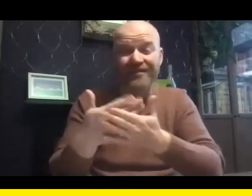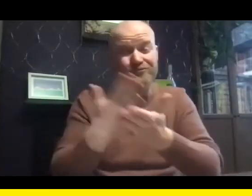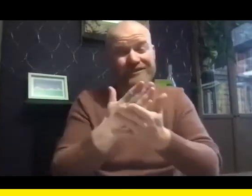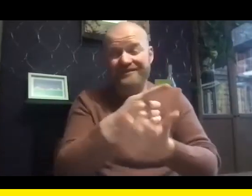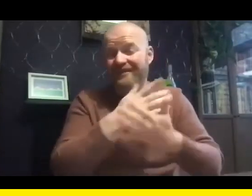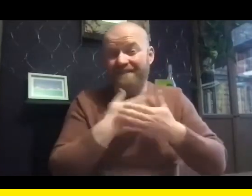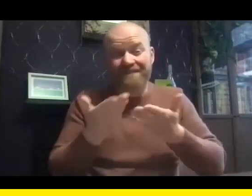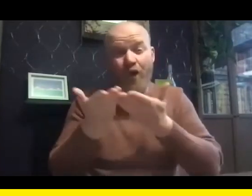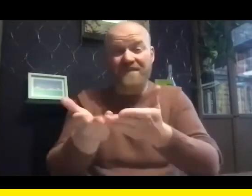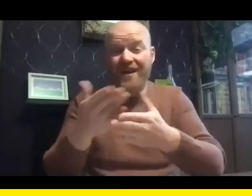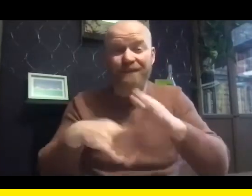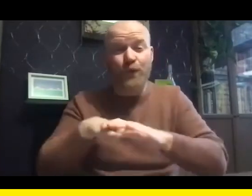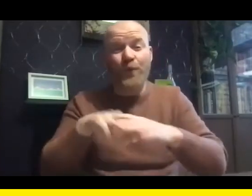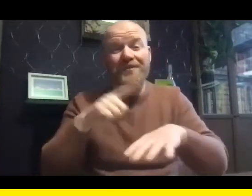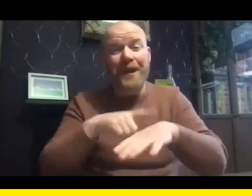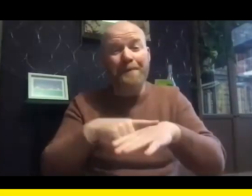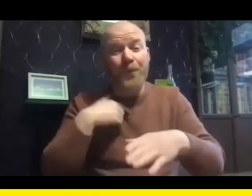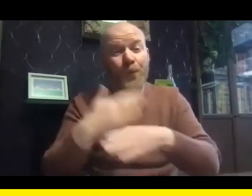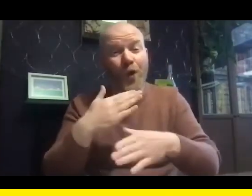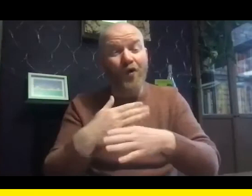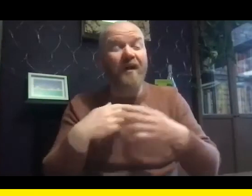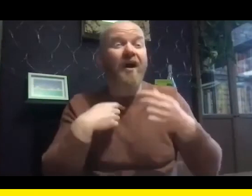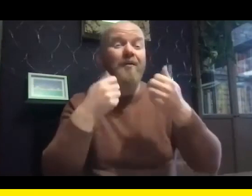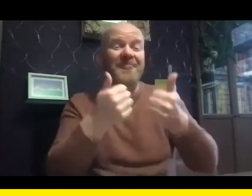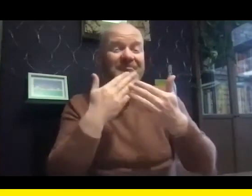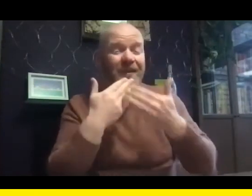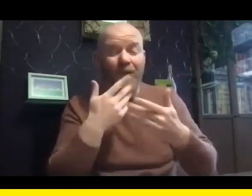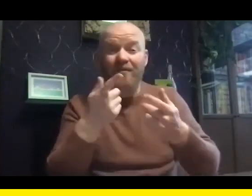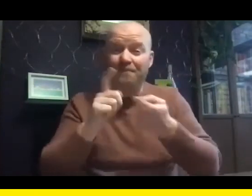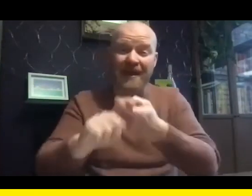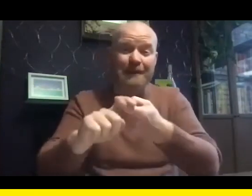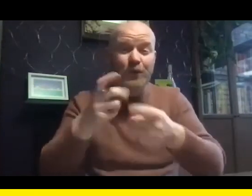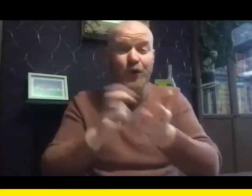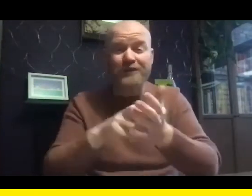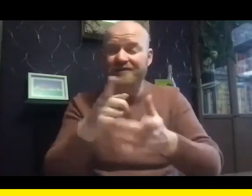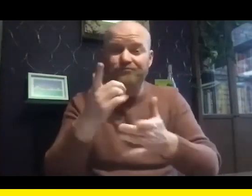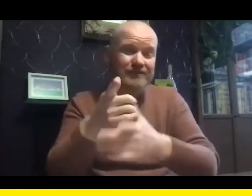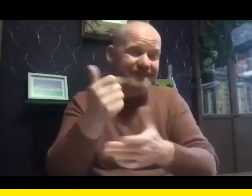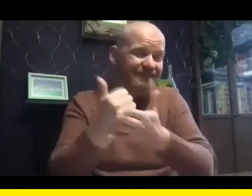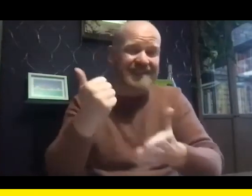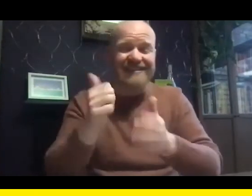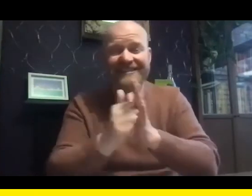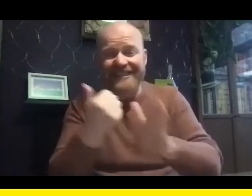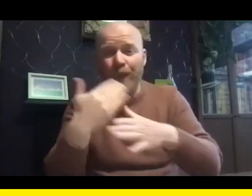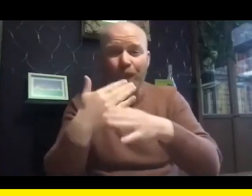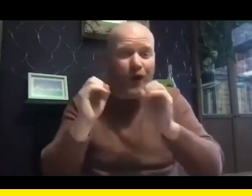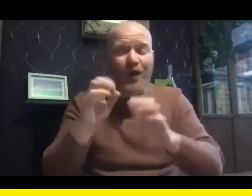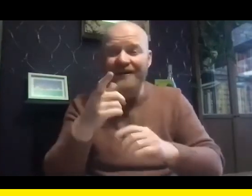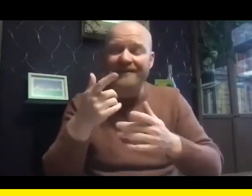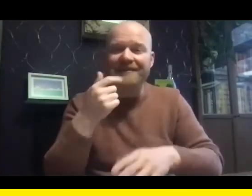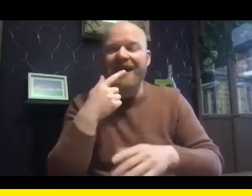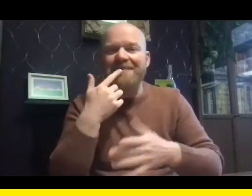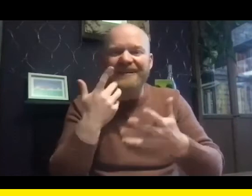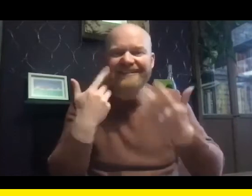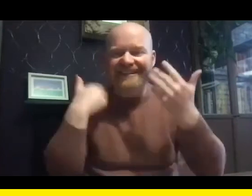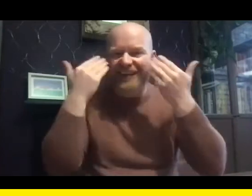well. You know, they've been very impressed over the first 6 months, you know, and they were very thankful. And, you know, they said that I was